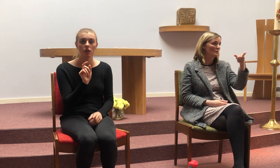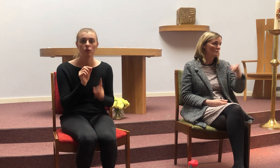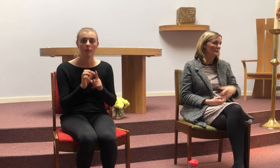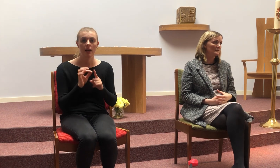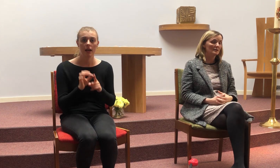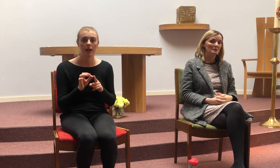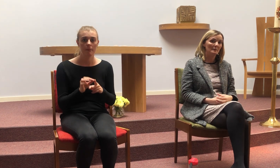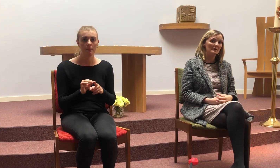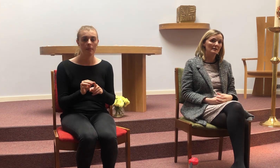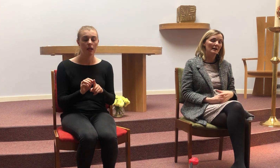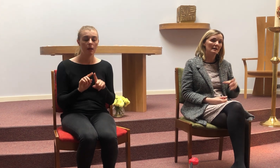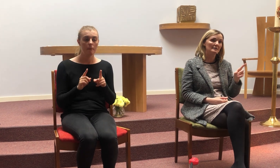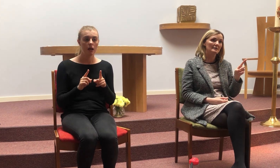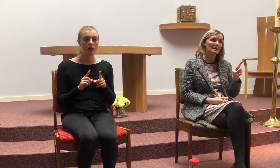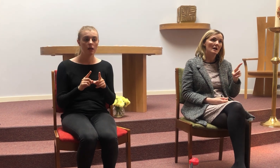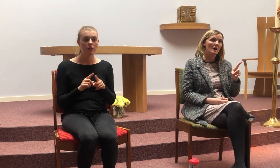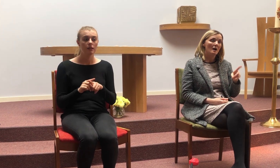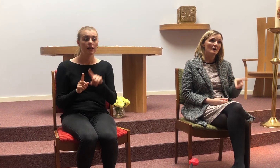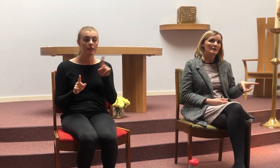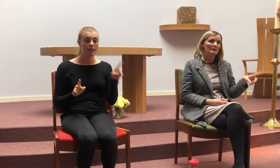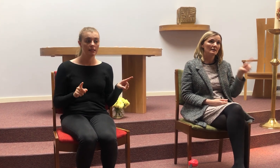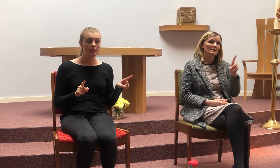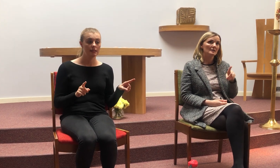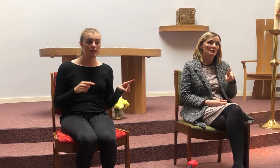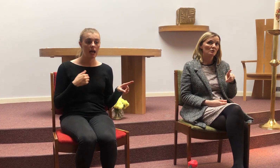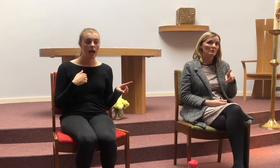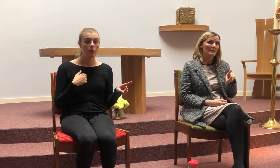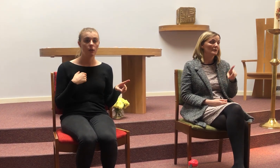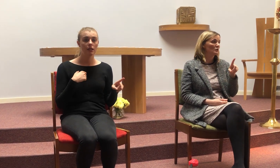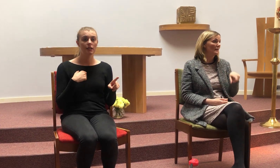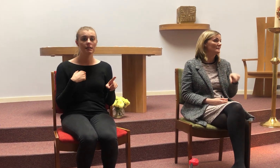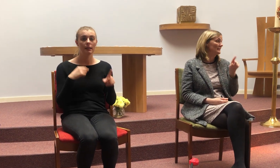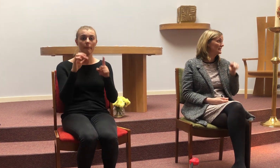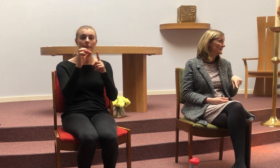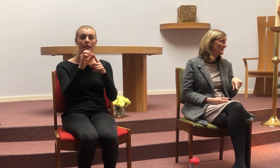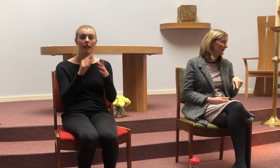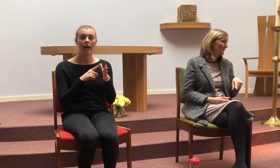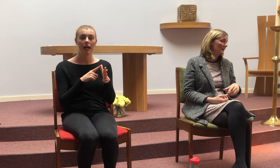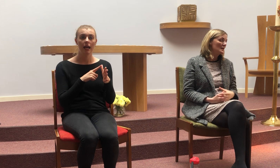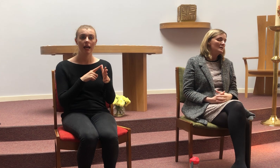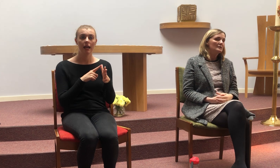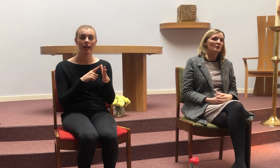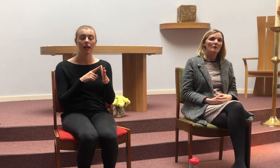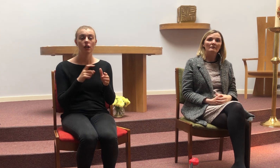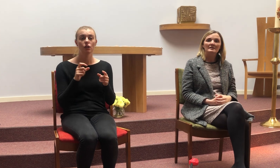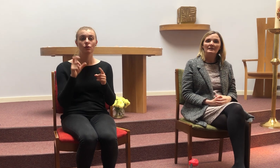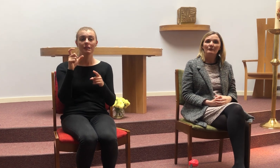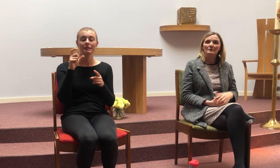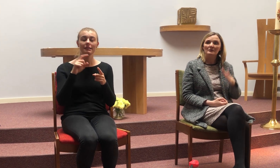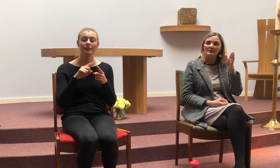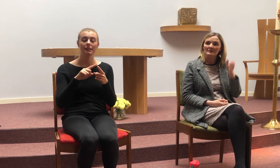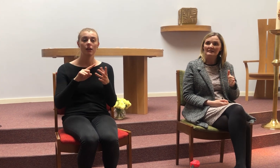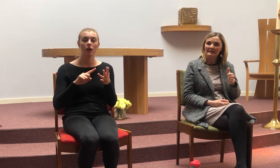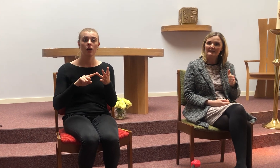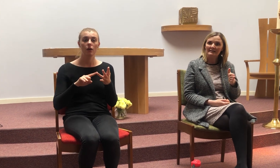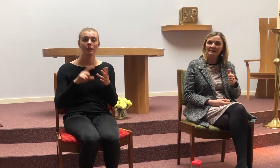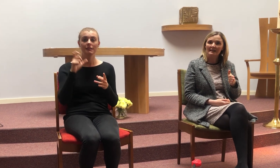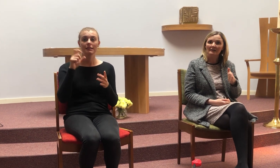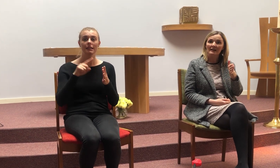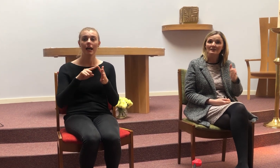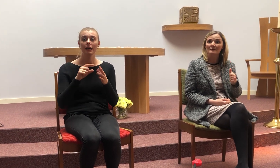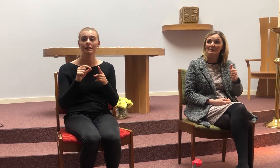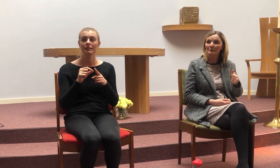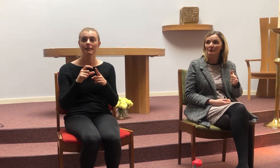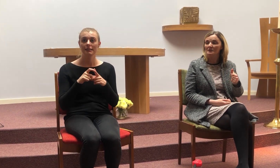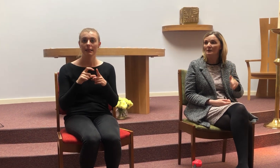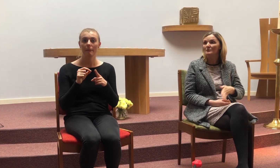the CEO in CIDP, and I got into HR then in 2016. So obviously from 2016 then